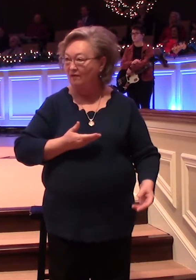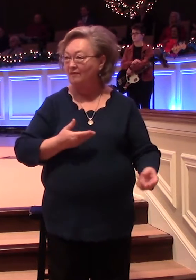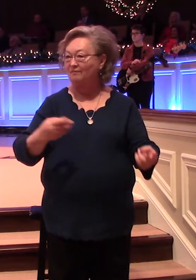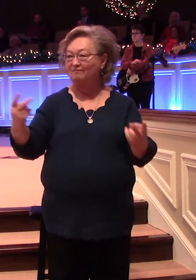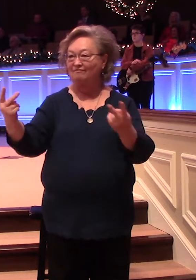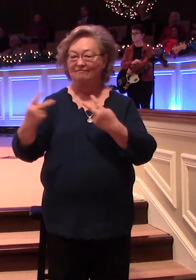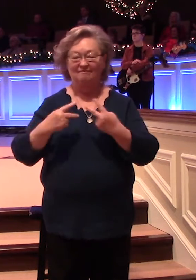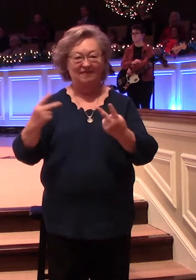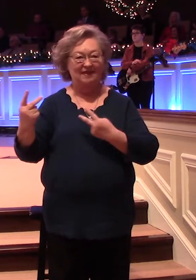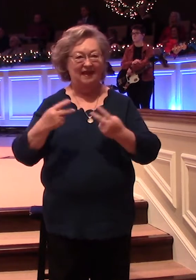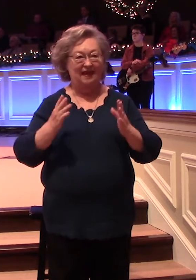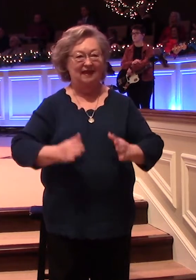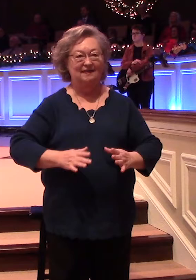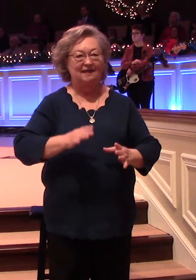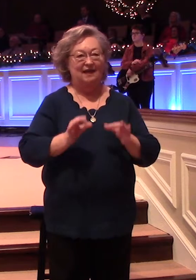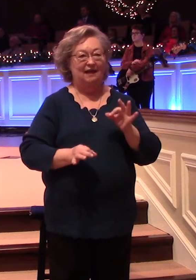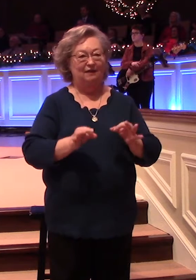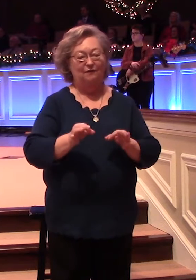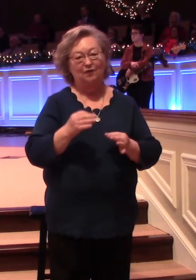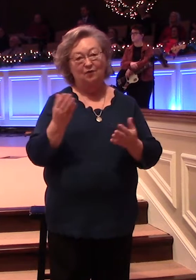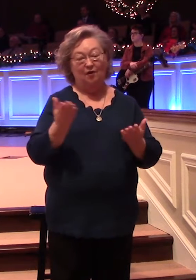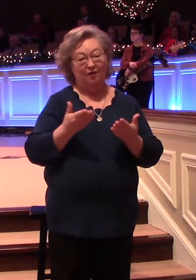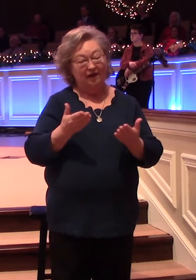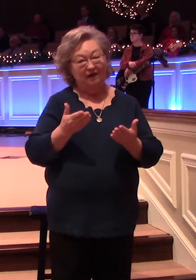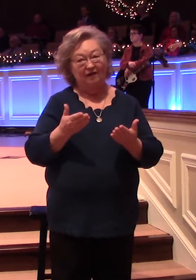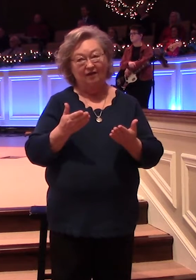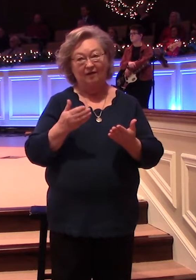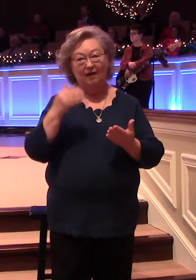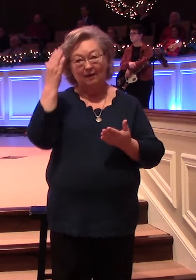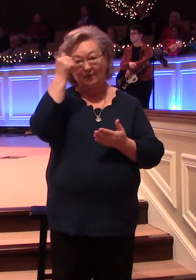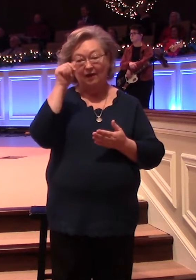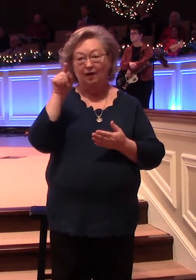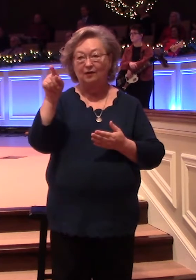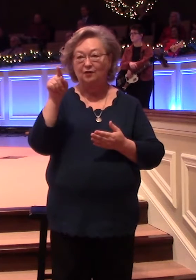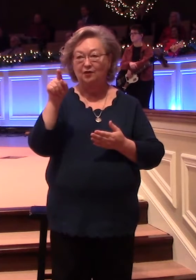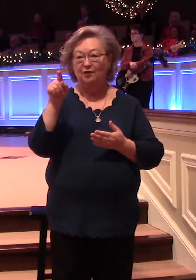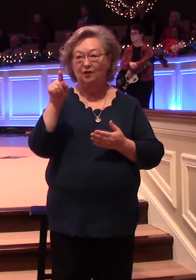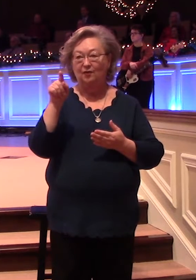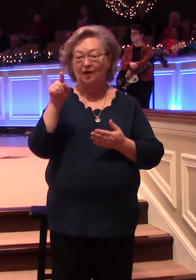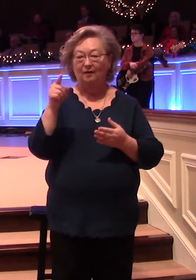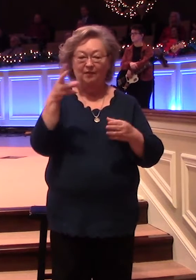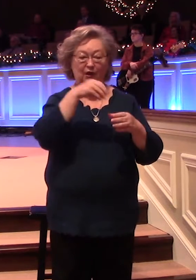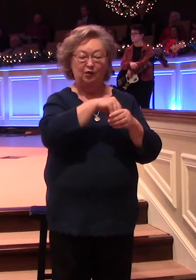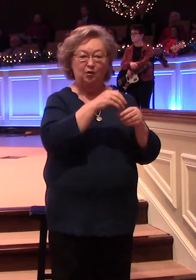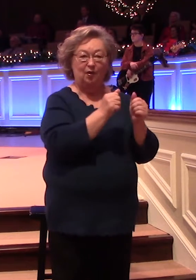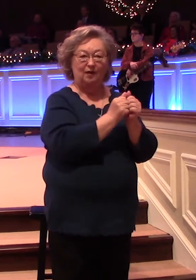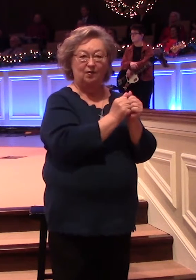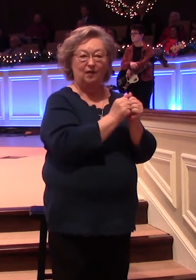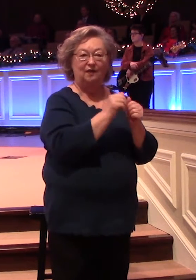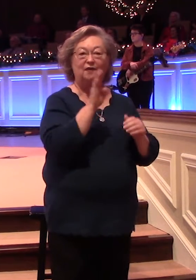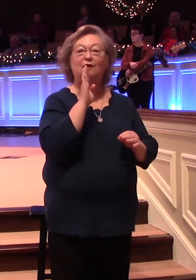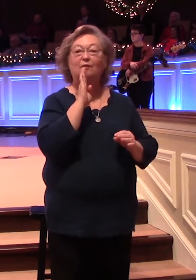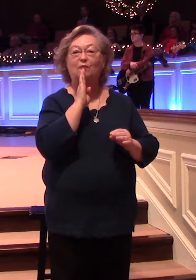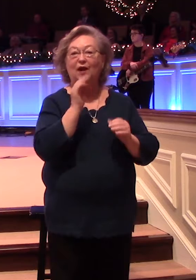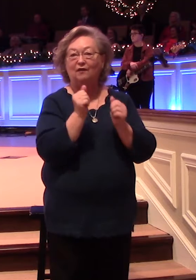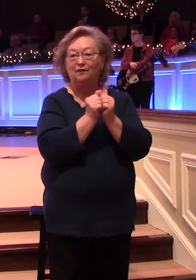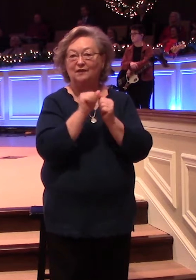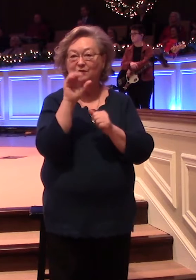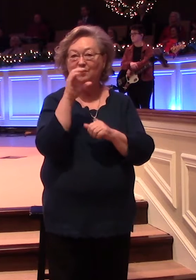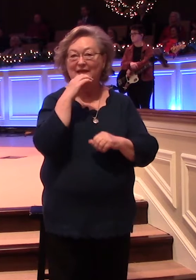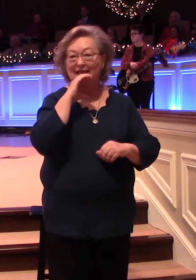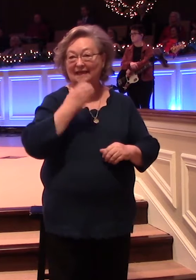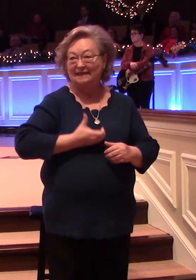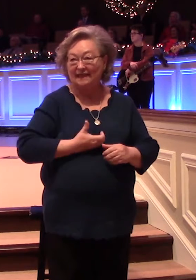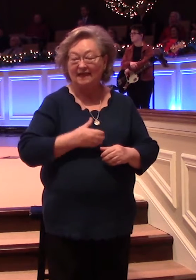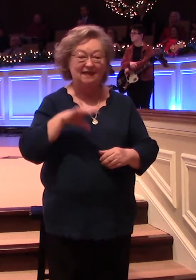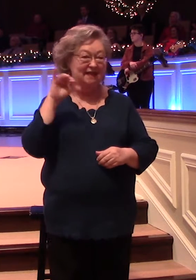here this morning because you were a part of our Breakfast with Santa event yesterday. And I'm so glad that you've taken an